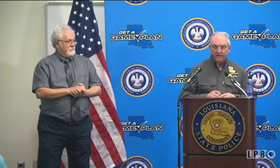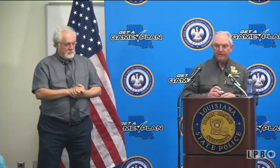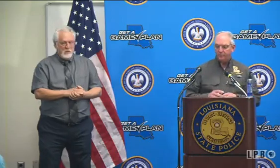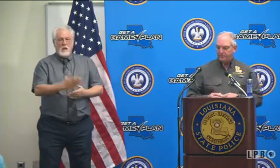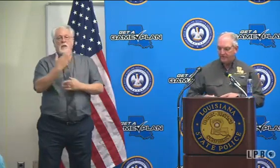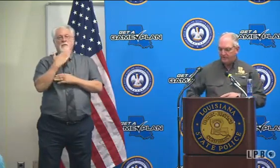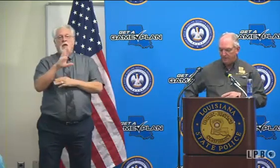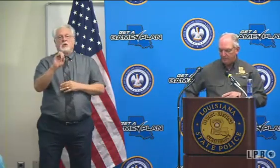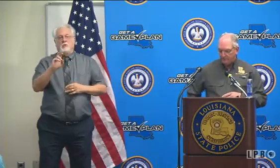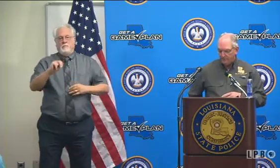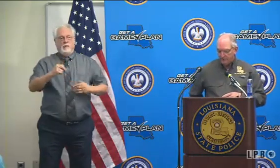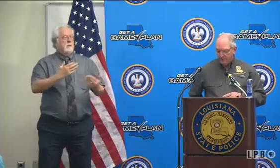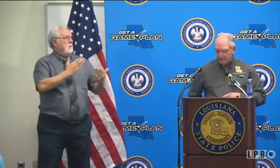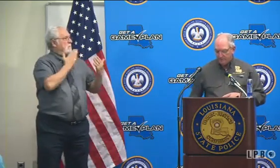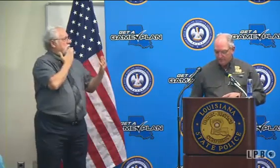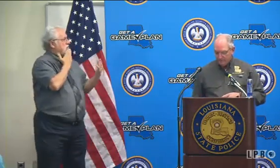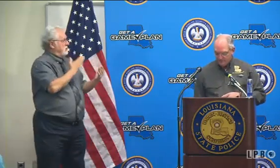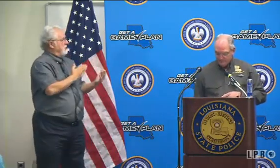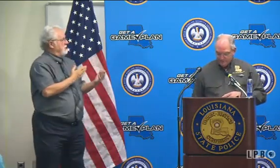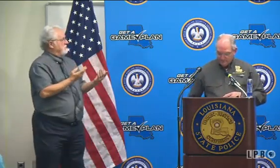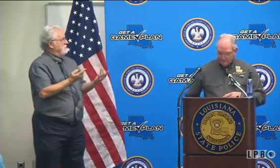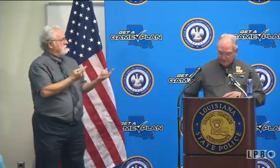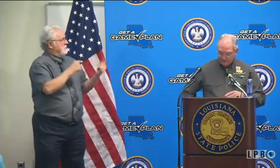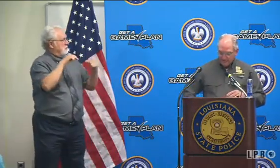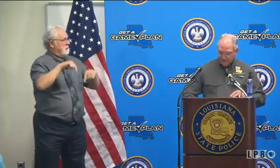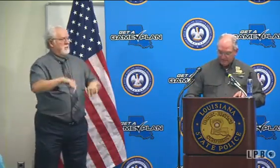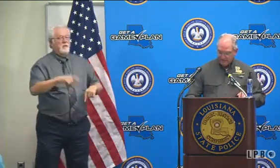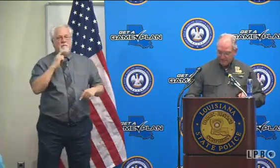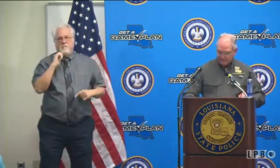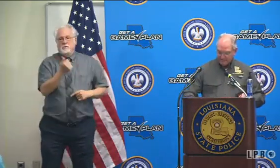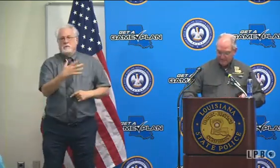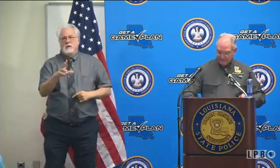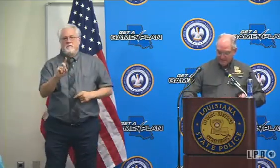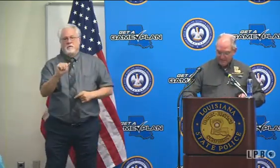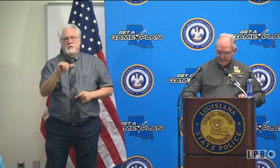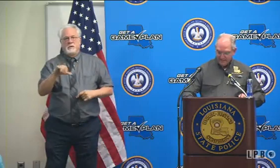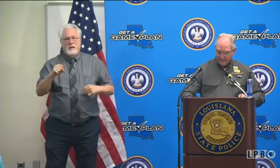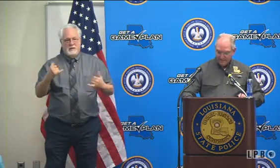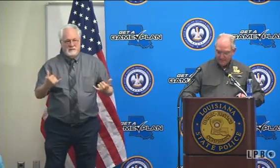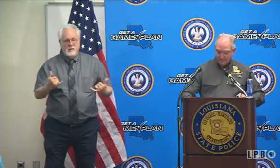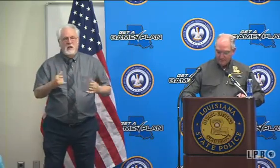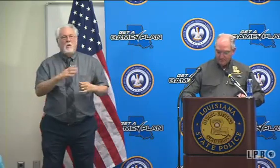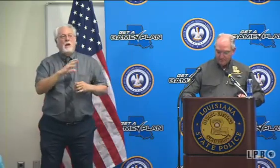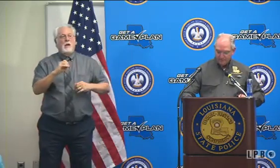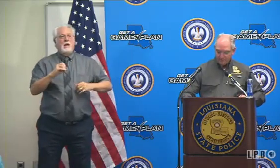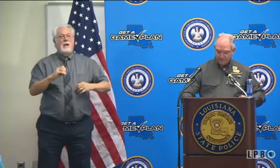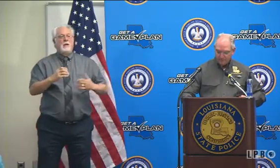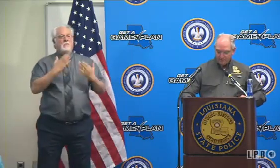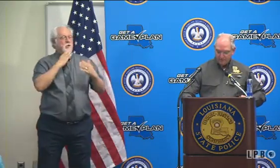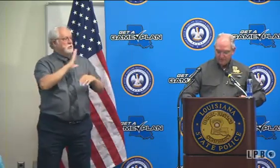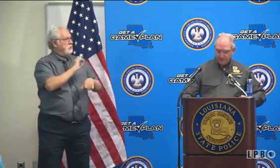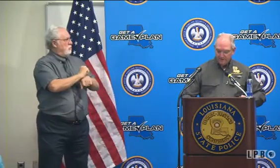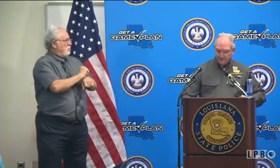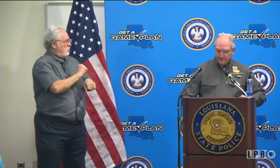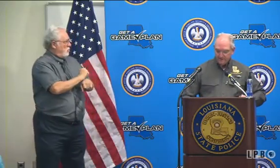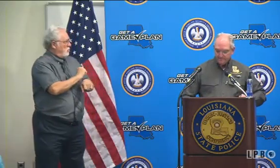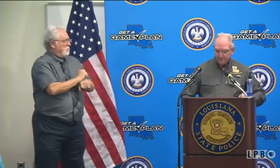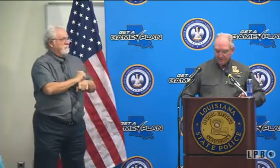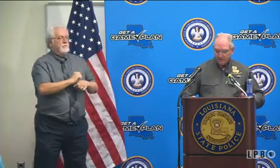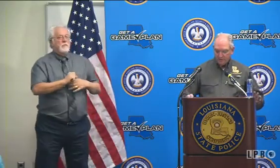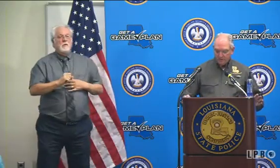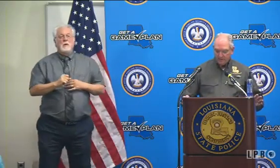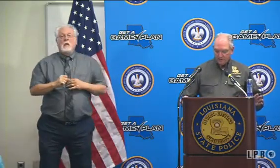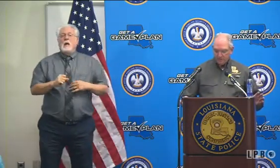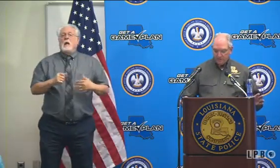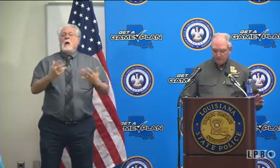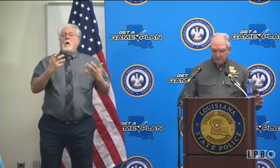Thank you, Ben, and appreciate you being with us for several days now, and appreciate the work that you're doing.